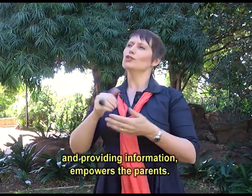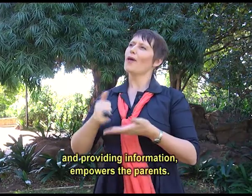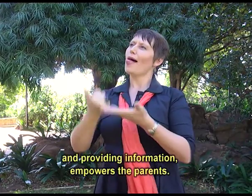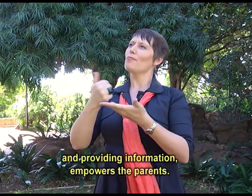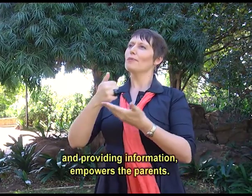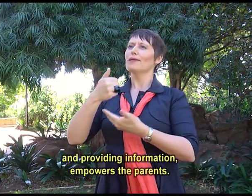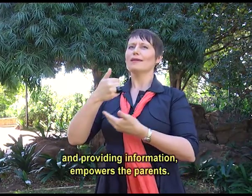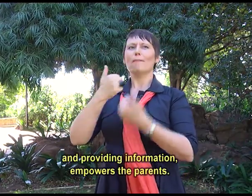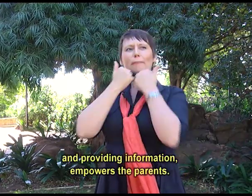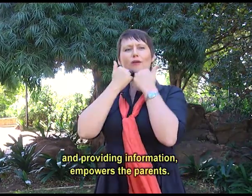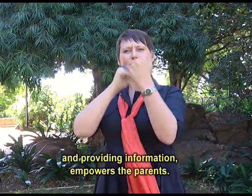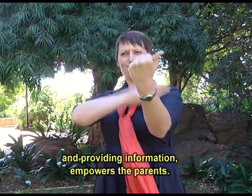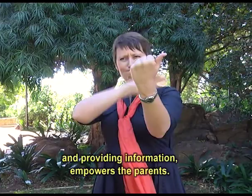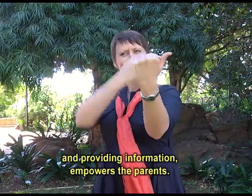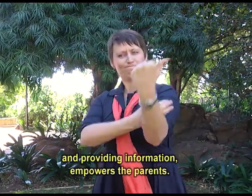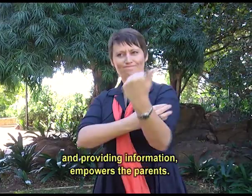parents.